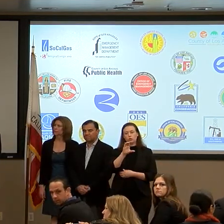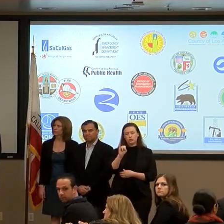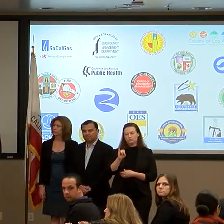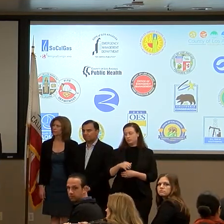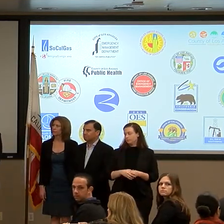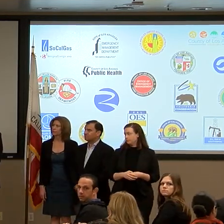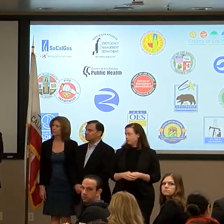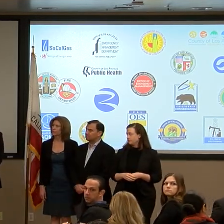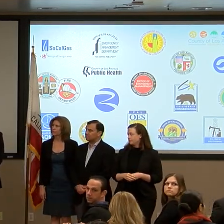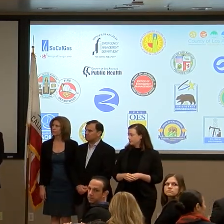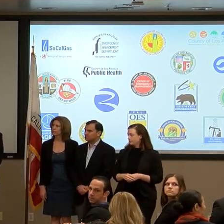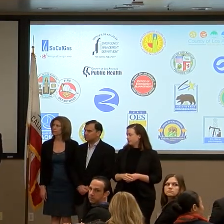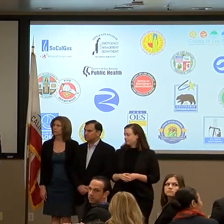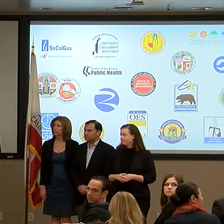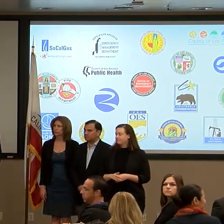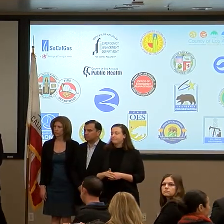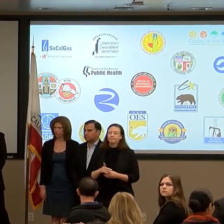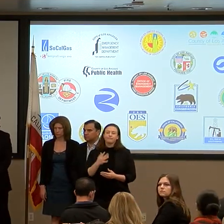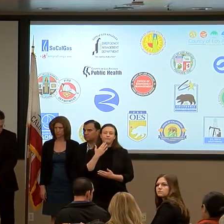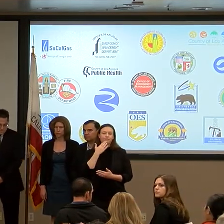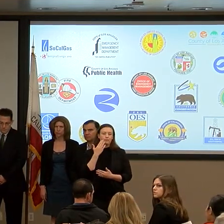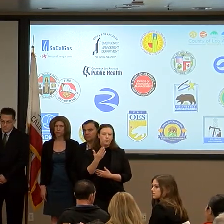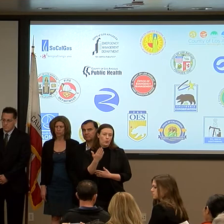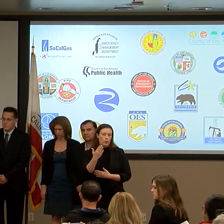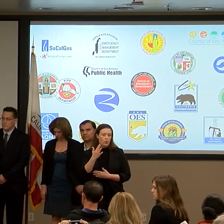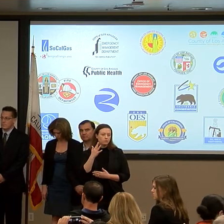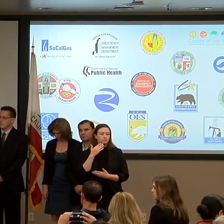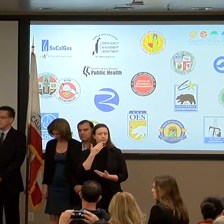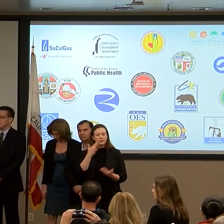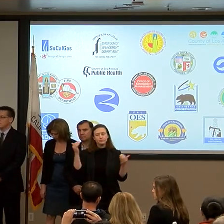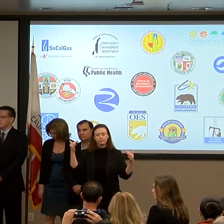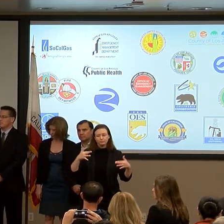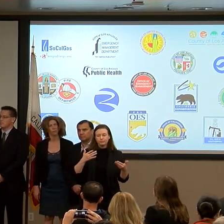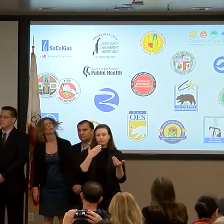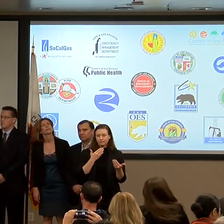Thank you. All right, good morning, everyone, and thanks for being here today.